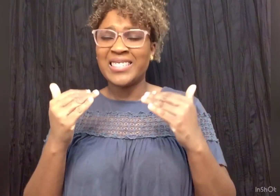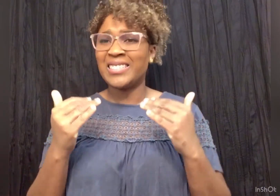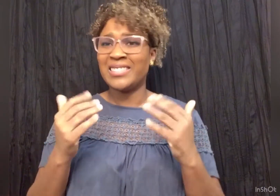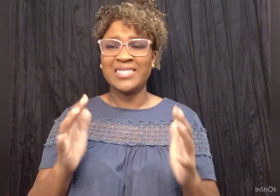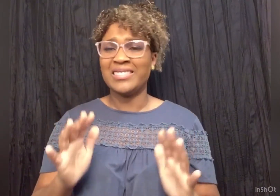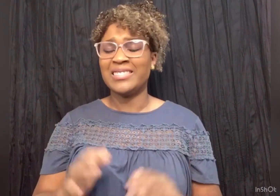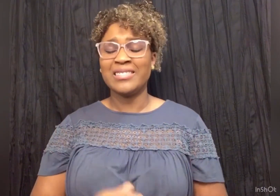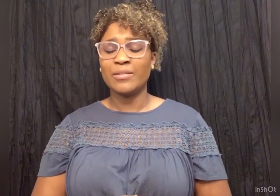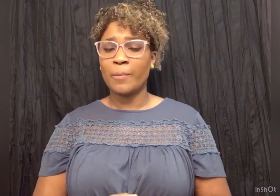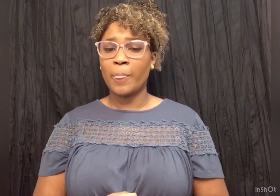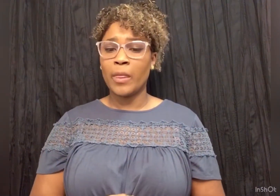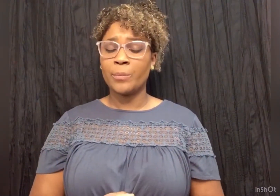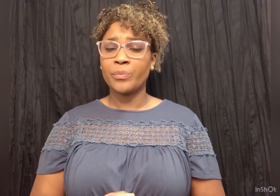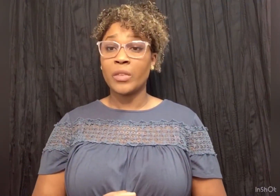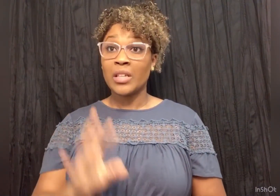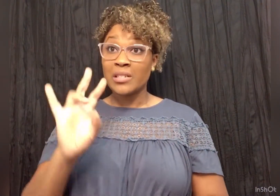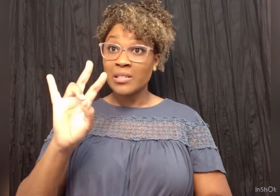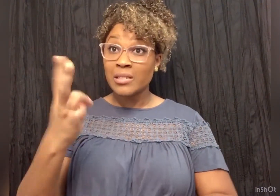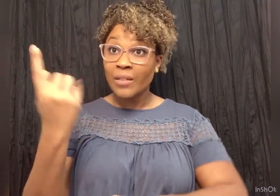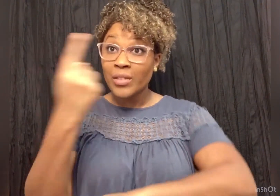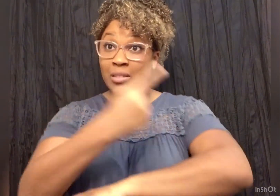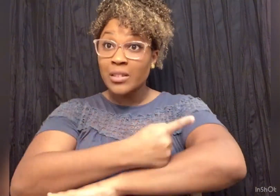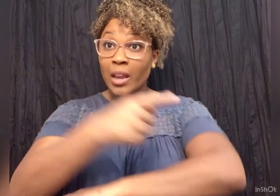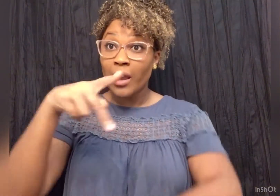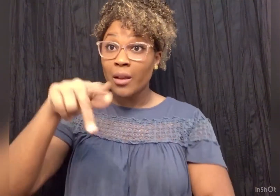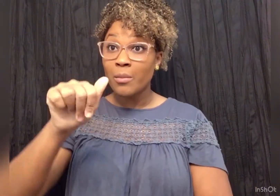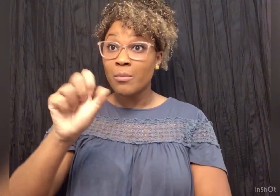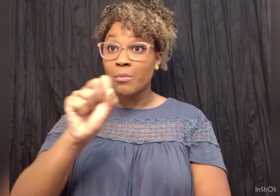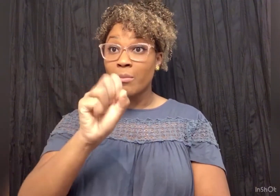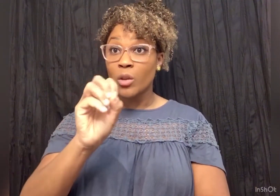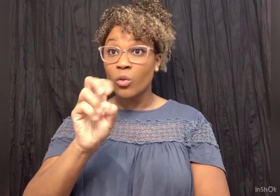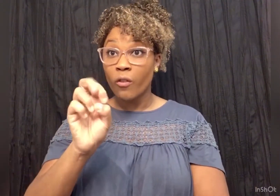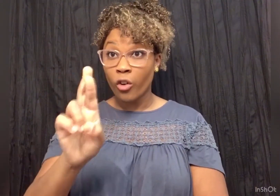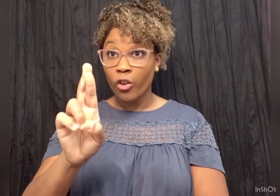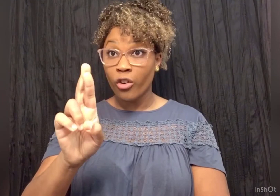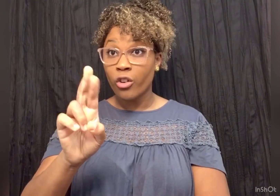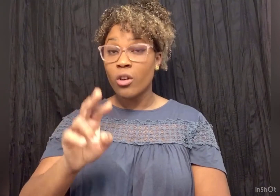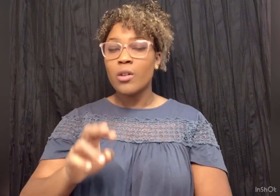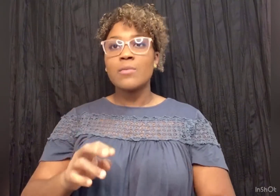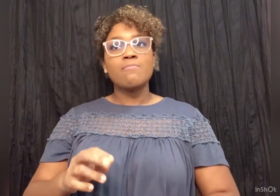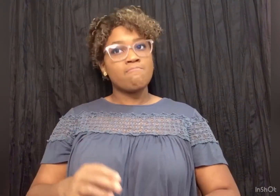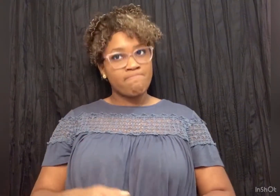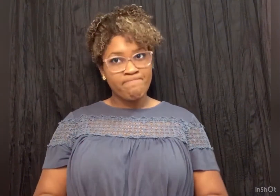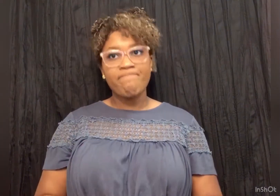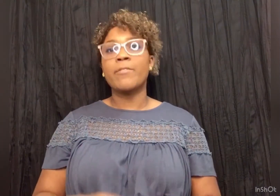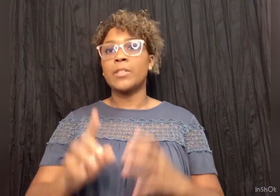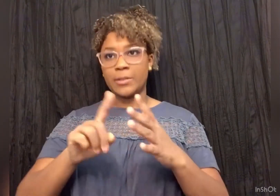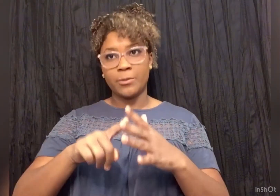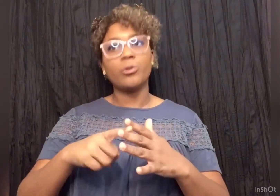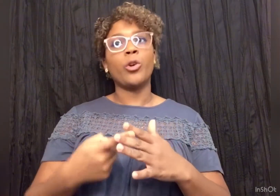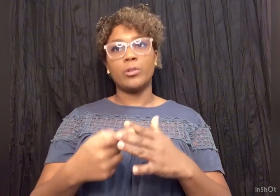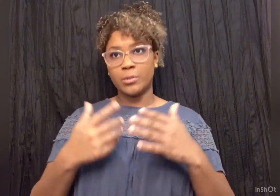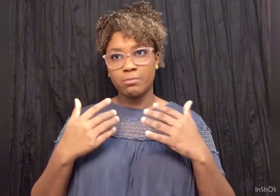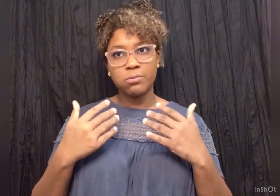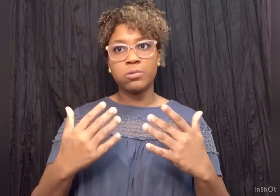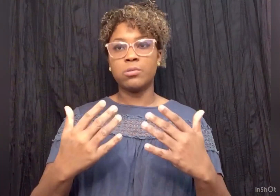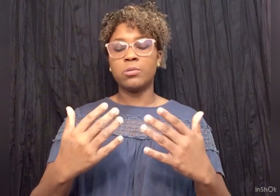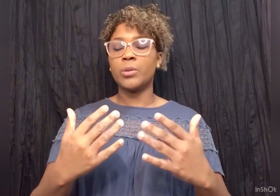On the 7th day of Passover, the curtain finally rose.